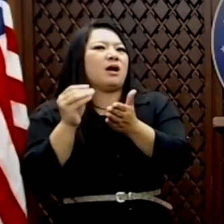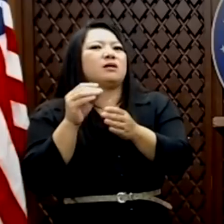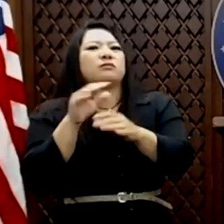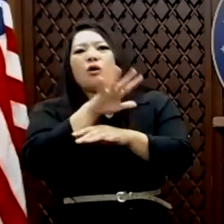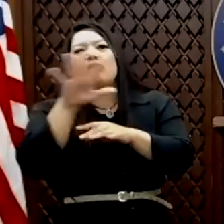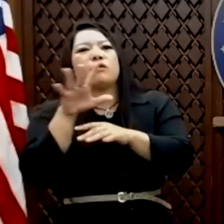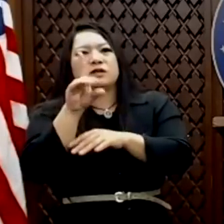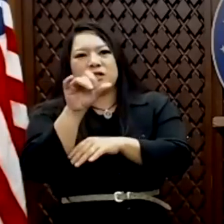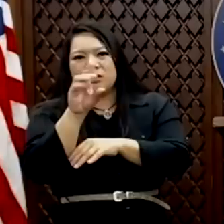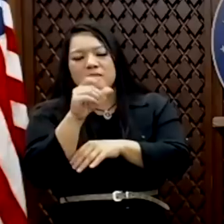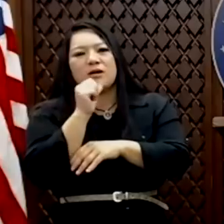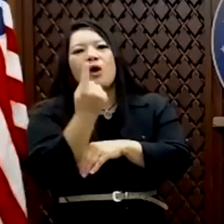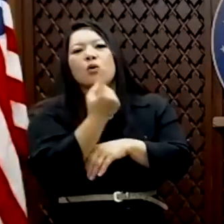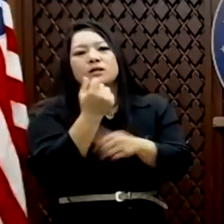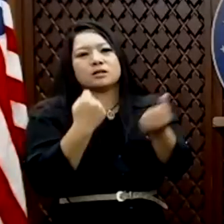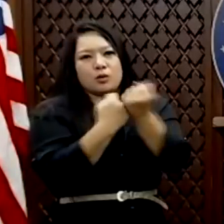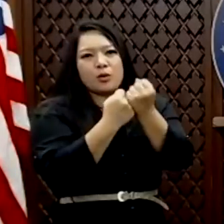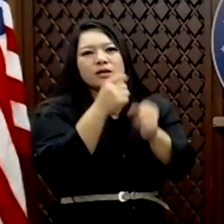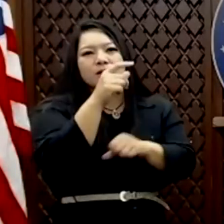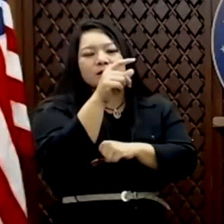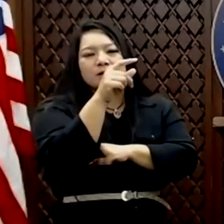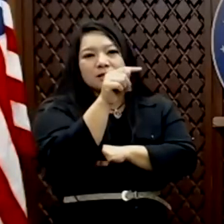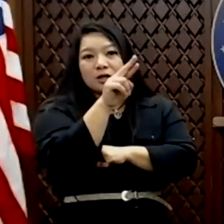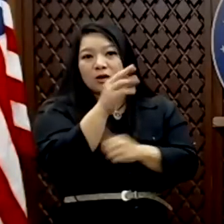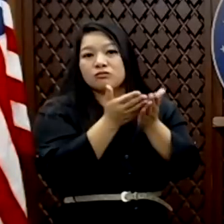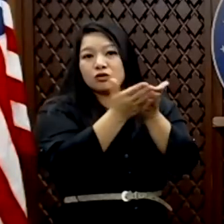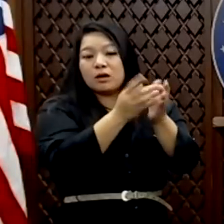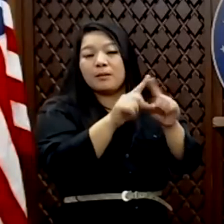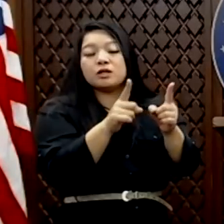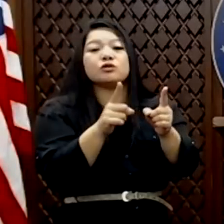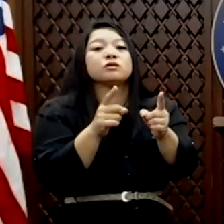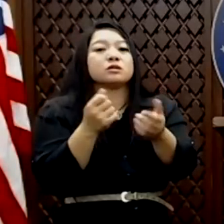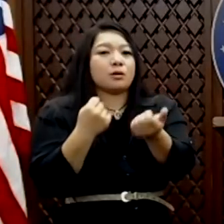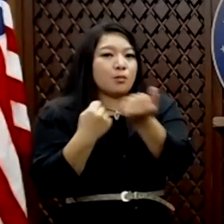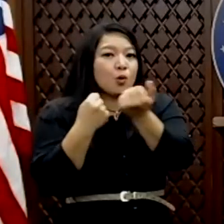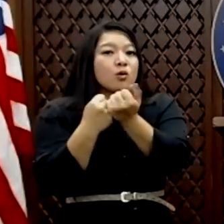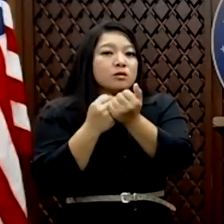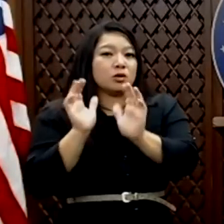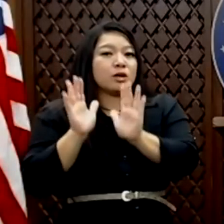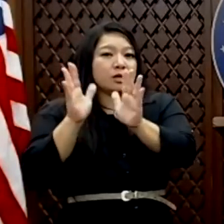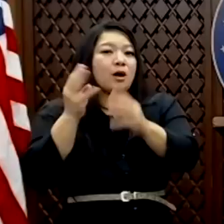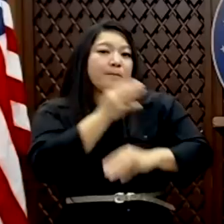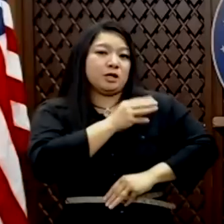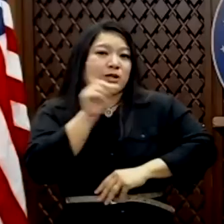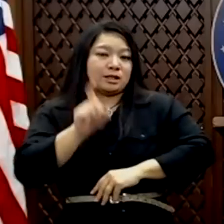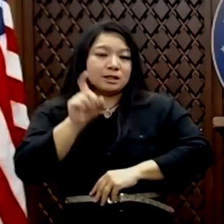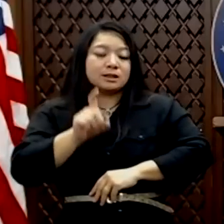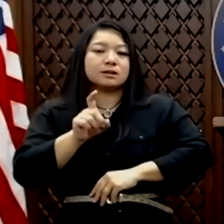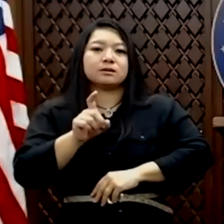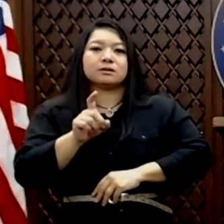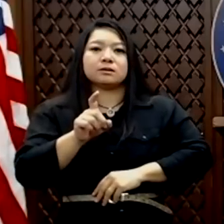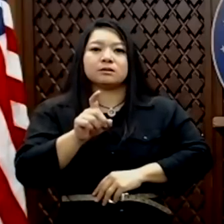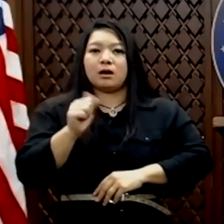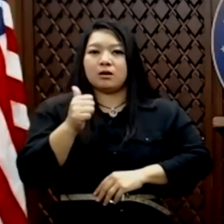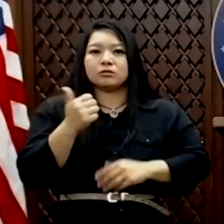DOD to not only support TR, but to support the greater military need, as well as any